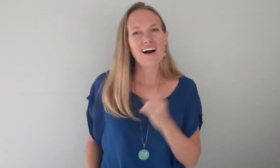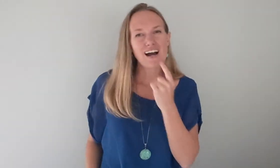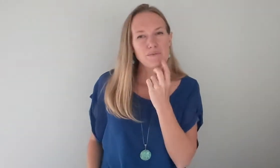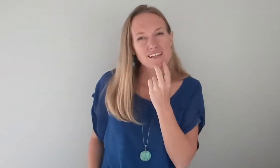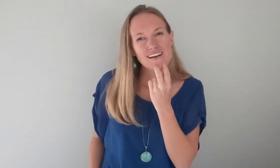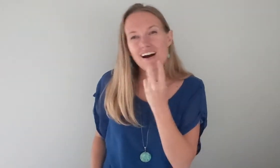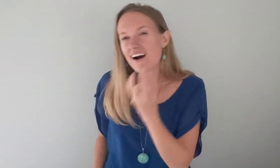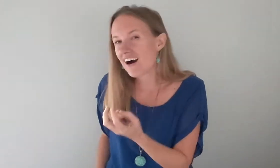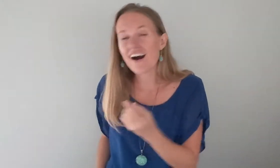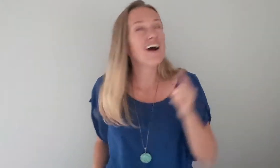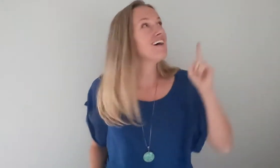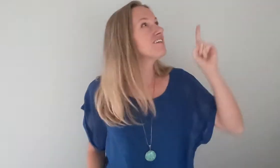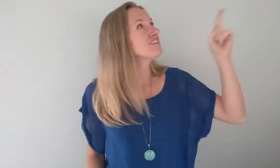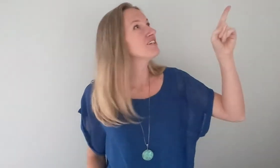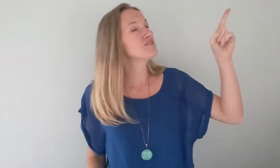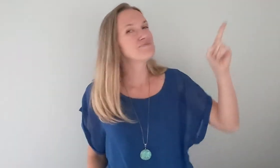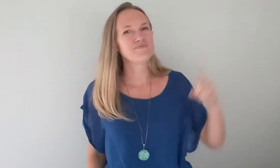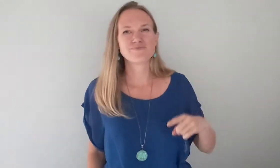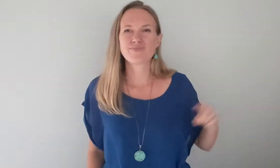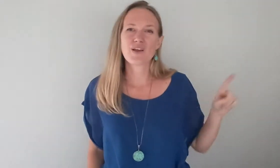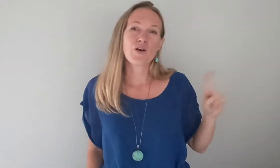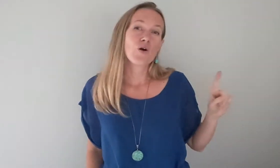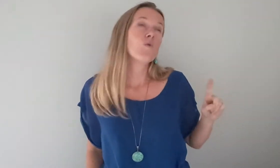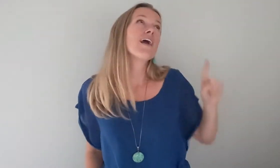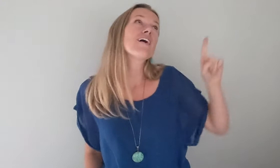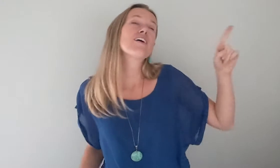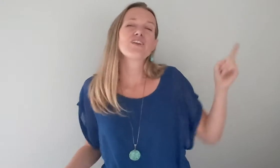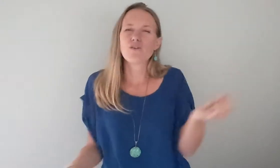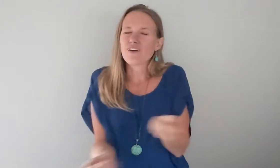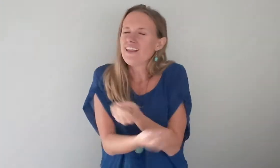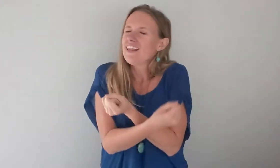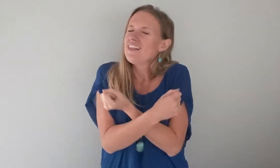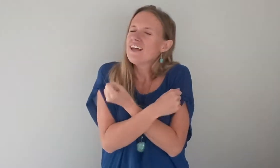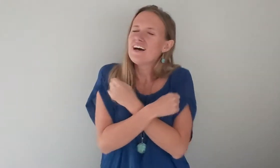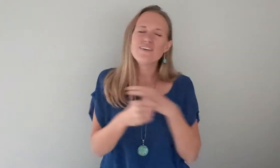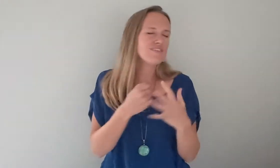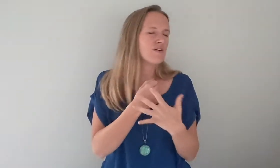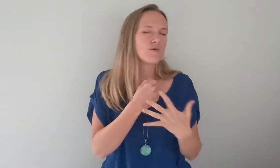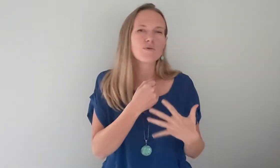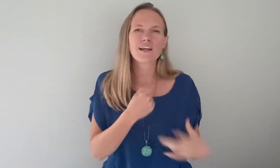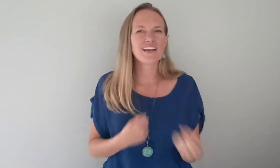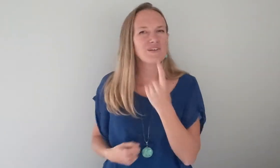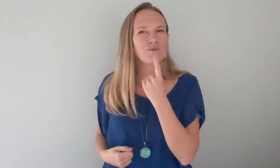I'm in awe of you. Where your love ran